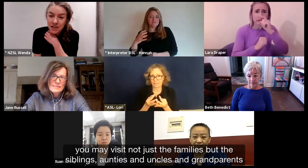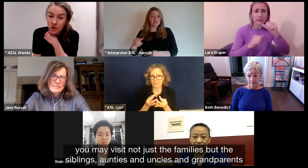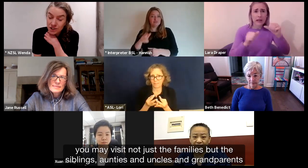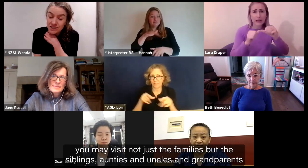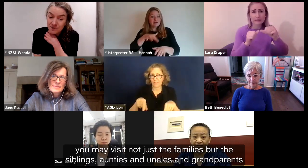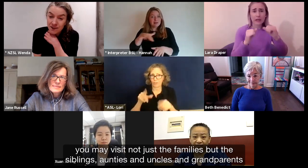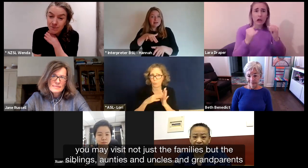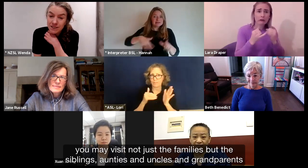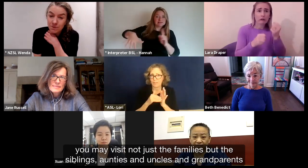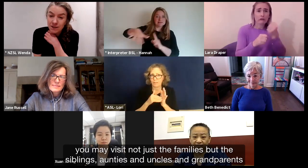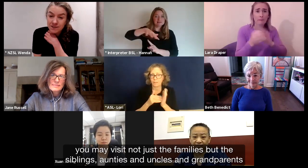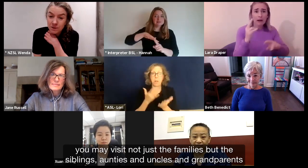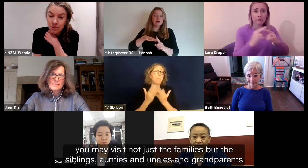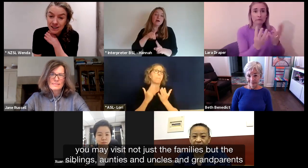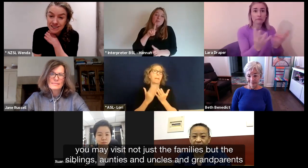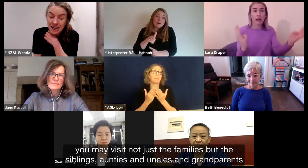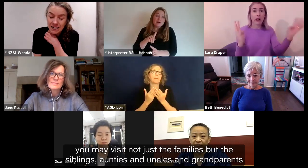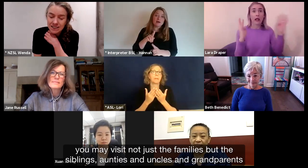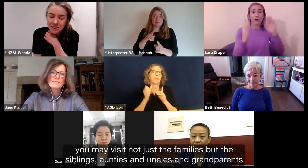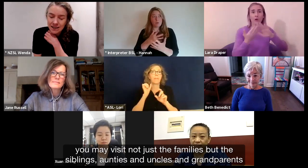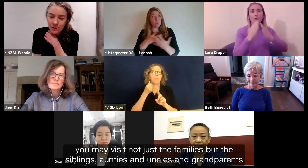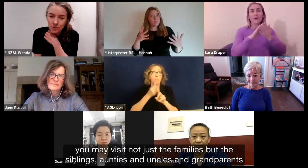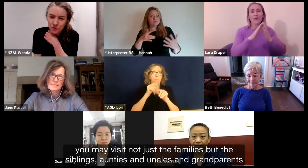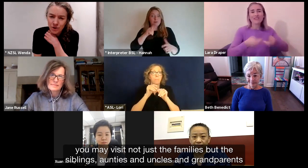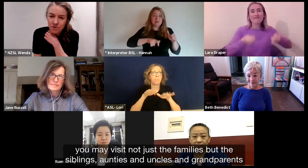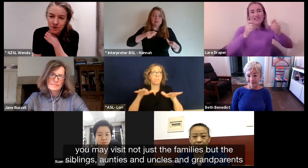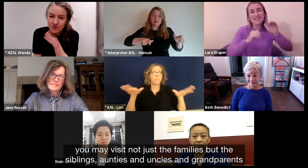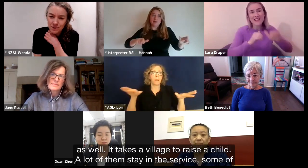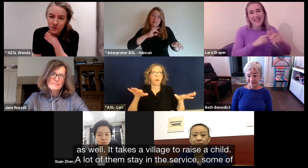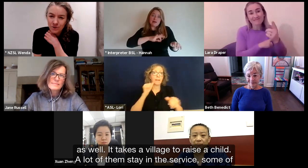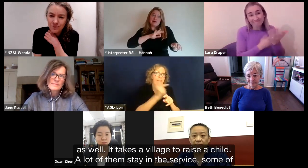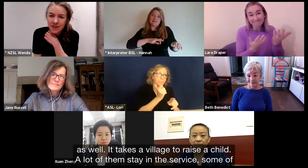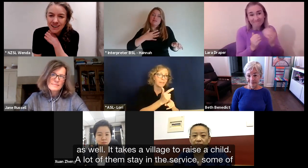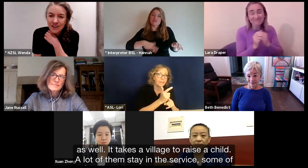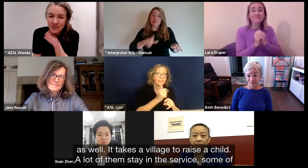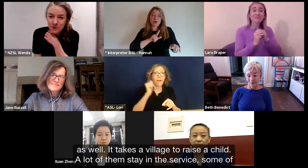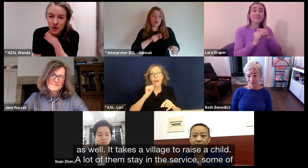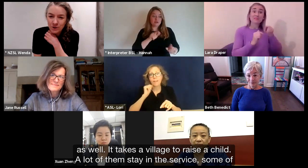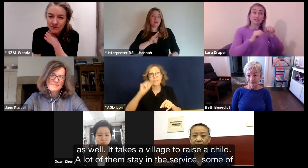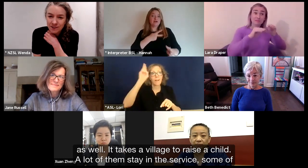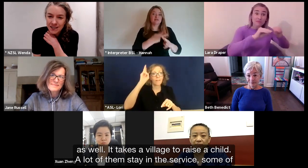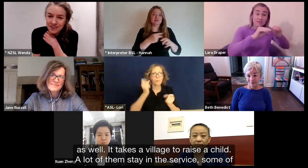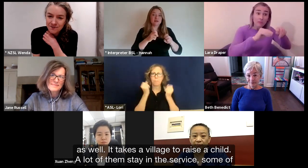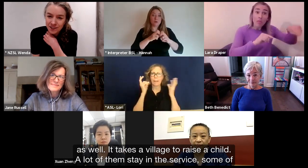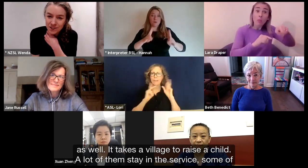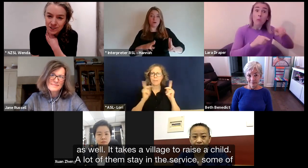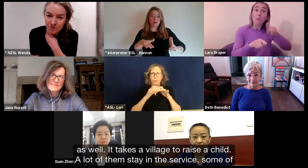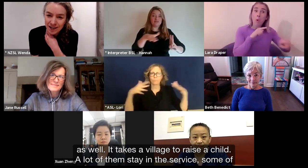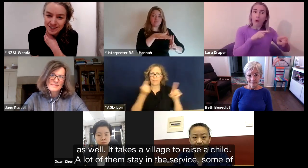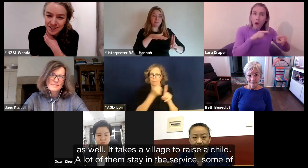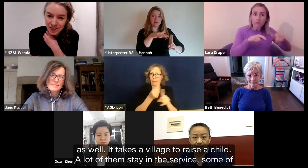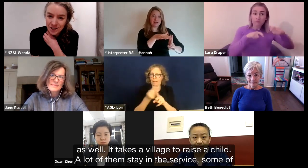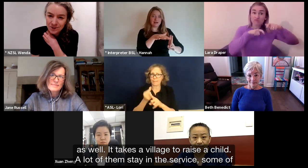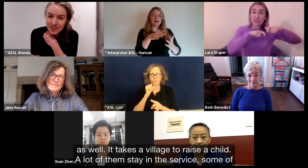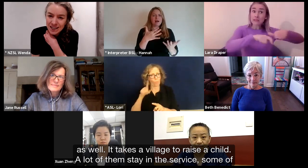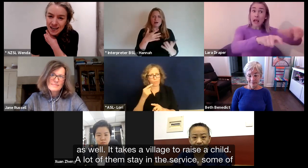visit not just the families, but the siblings, the aunties and uncles and grandparents as well. As we know, it takes a village to